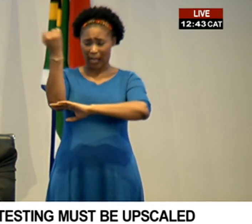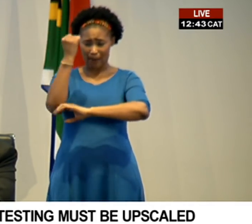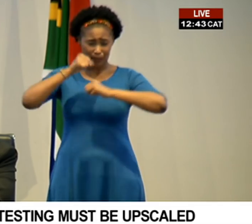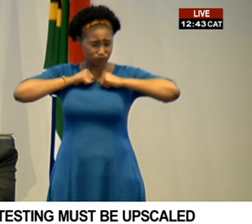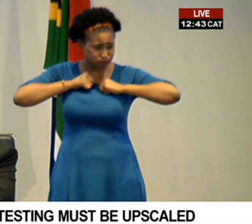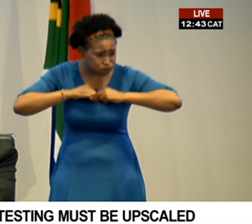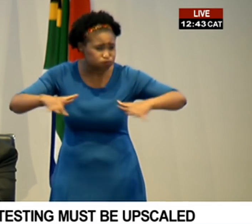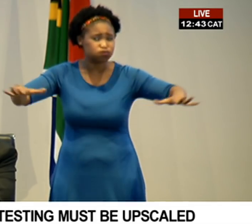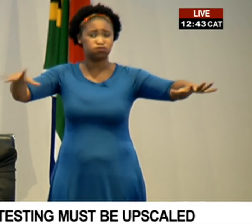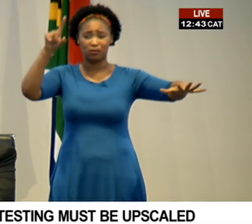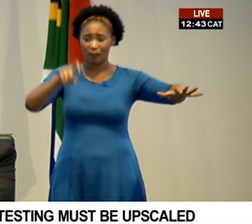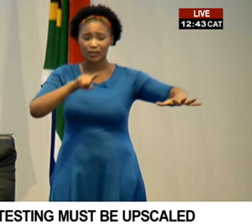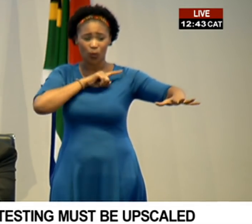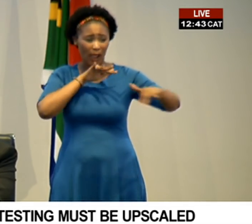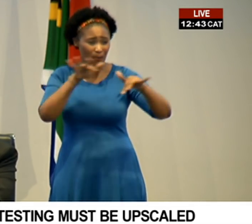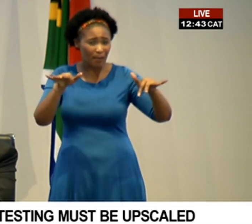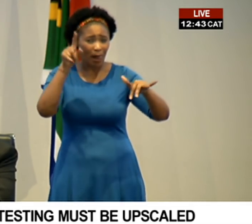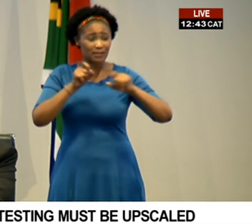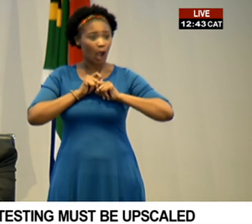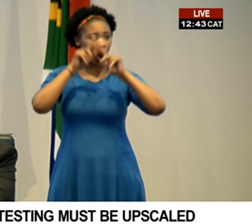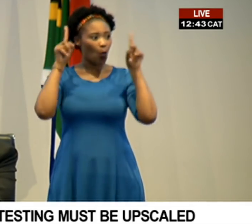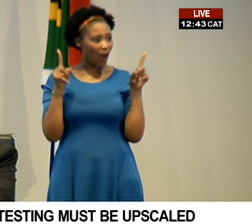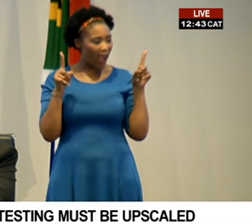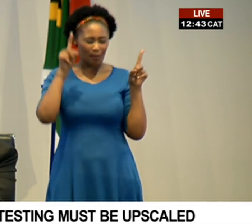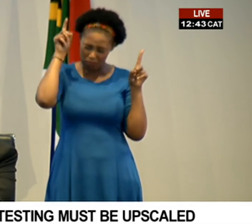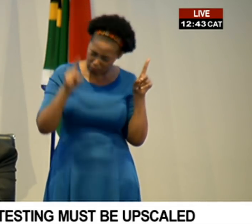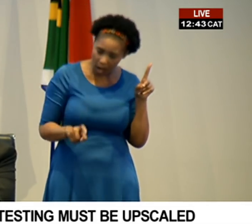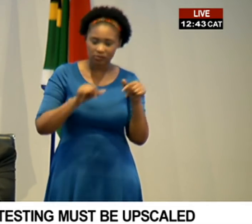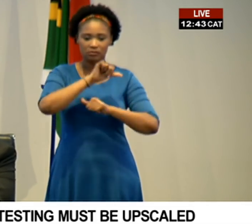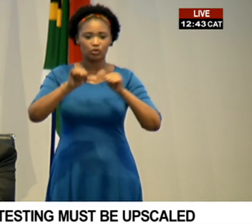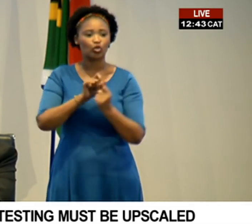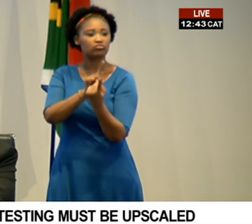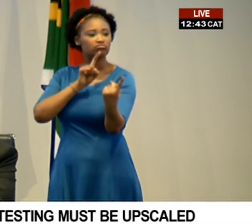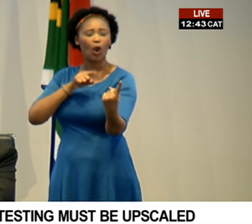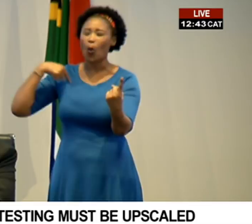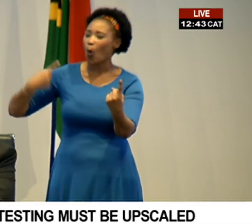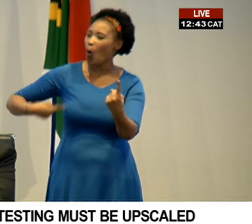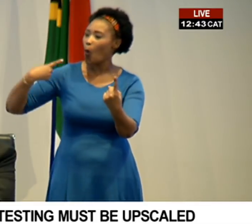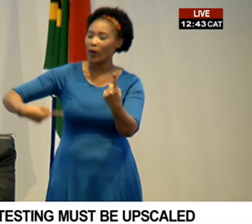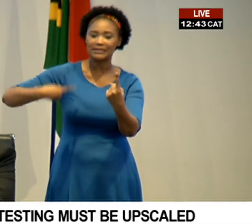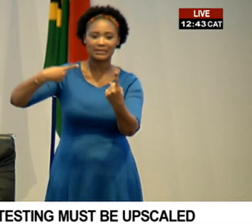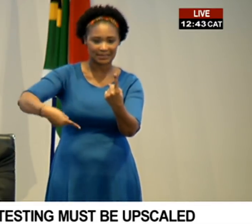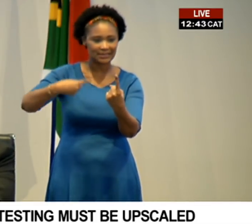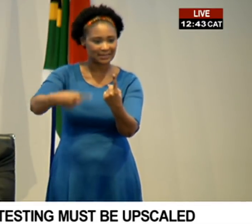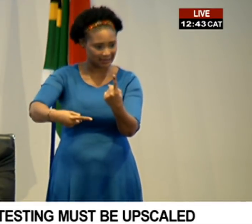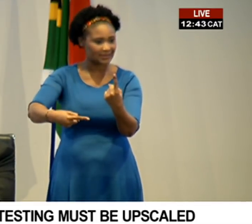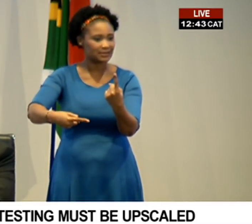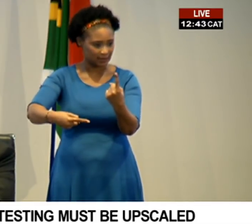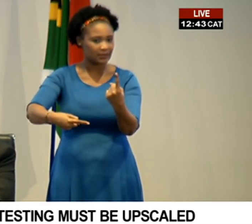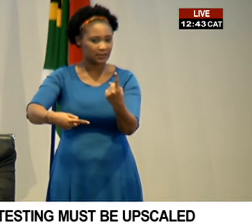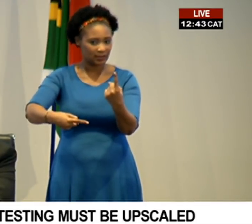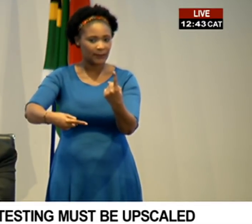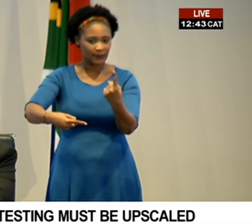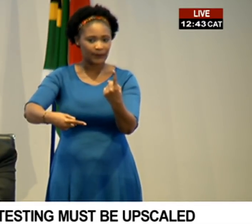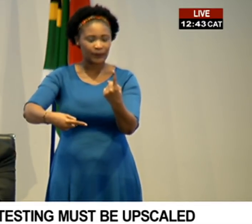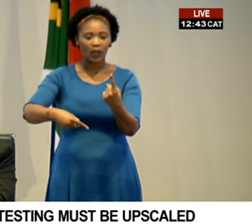of awareness amongst our people should be raised exponentially, so that they become more and more